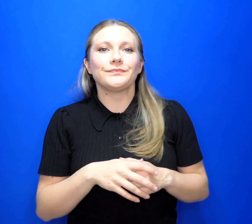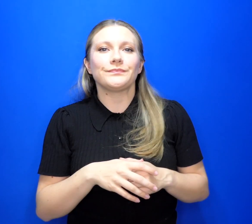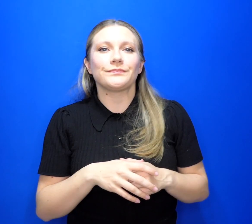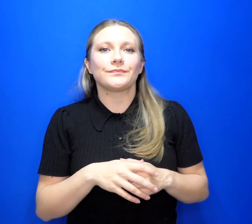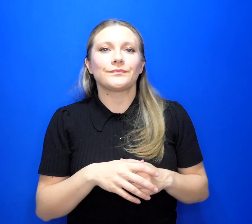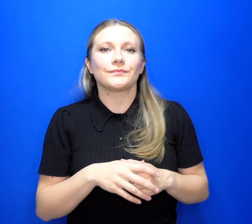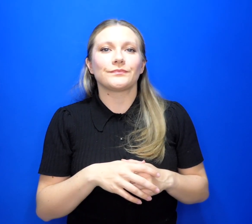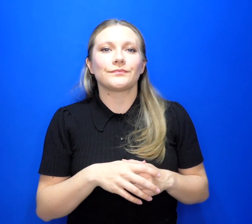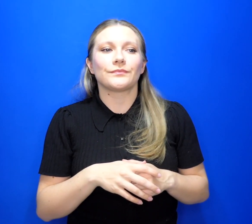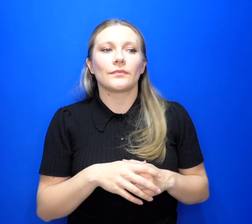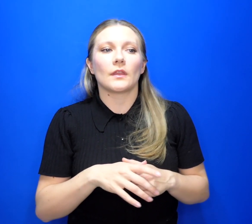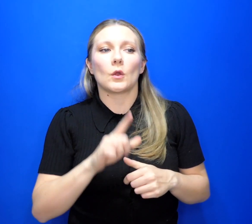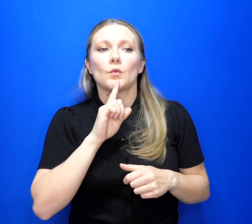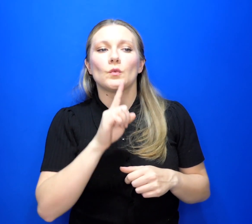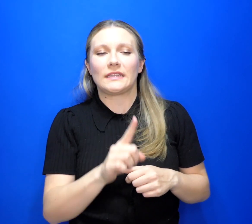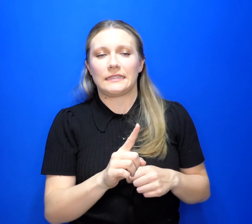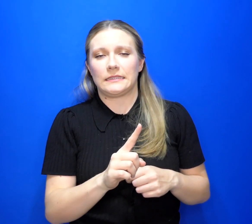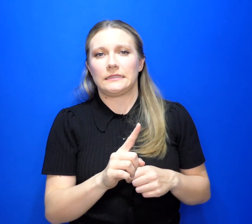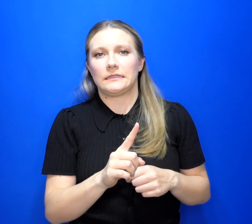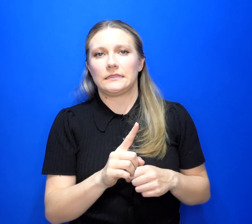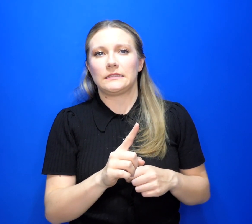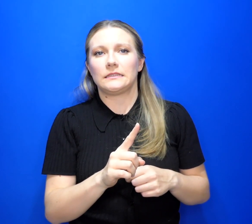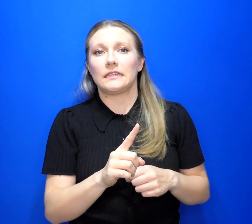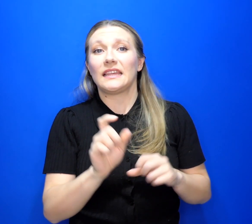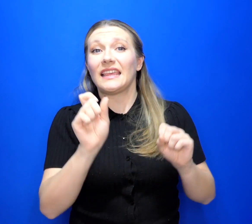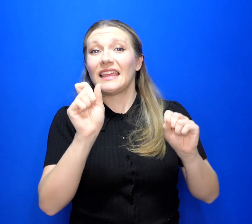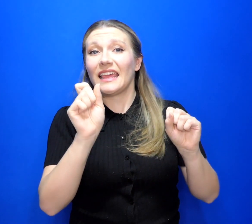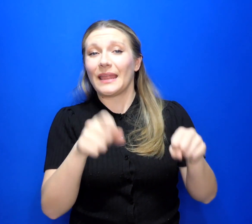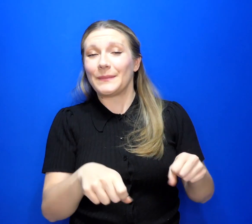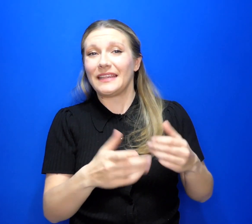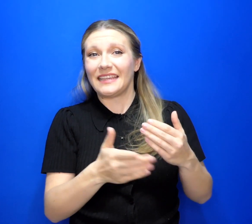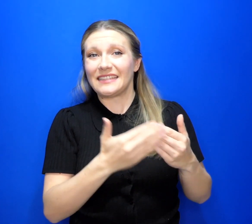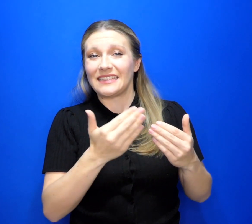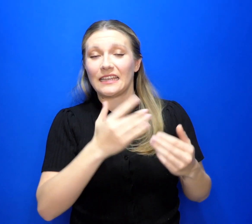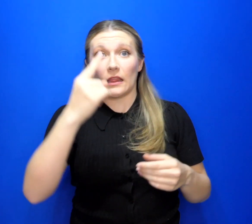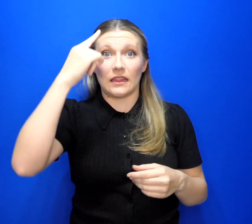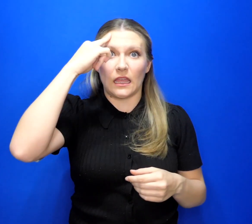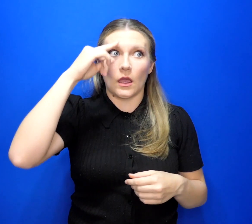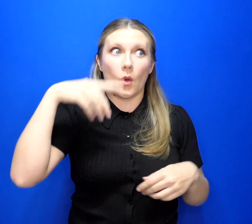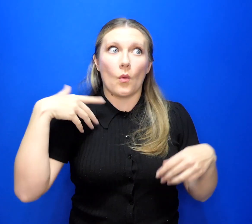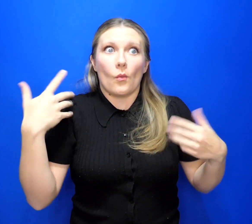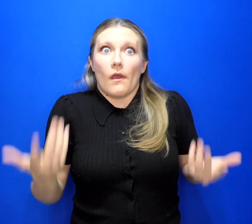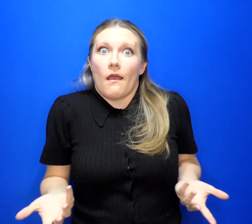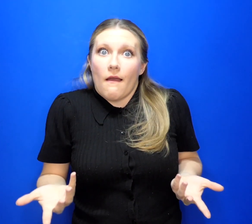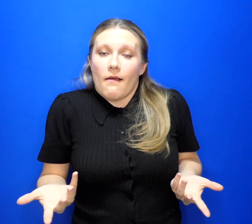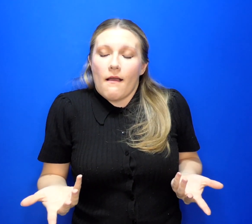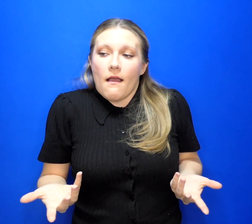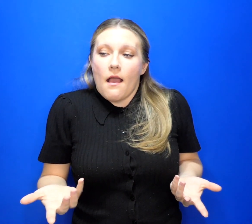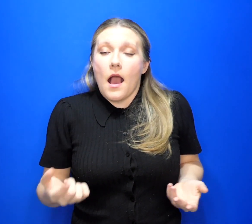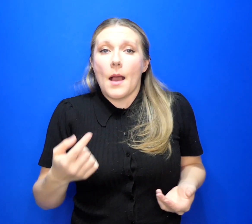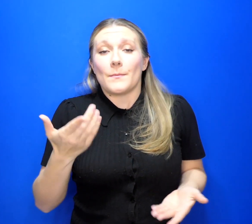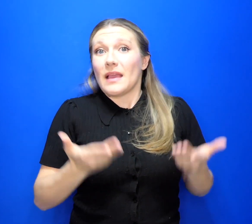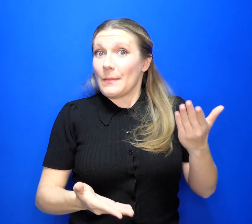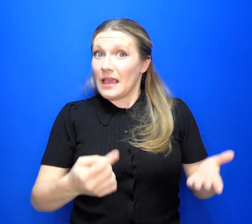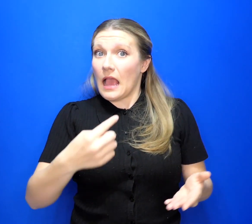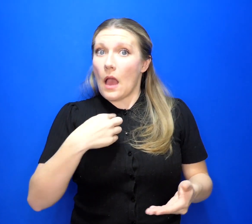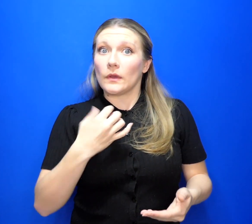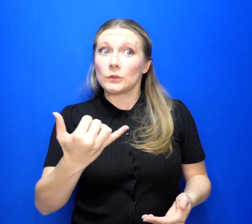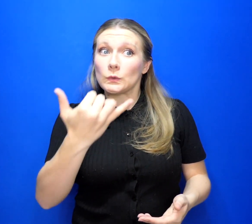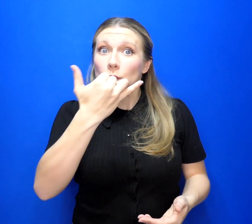it shouldn't really be mistaken. And it could be easy to think, well, gosh, maybe I was